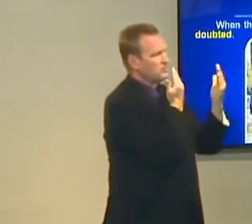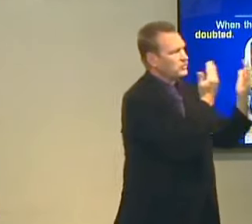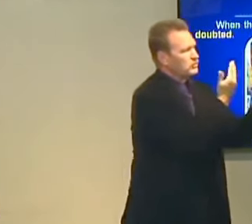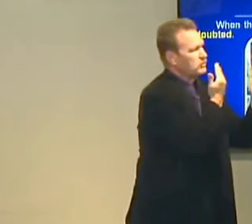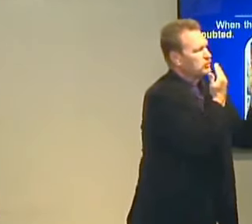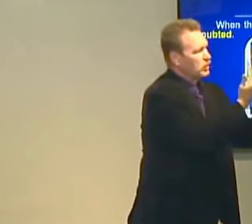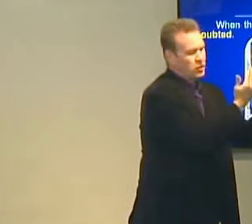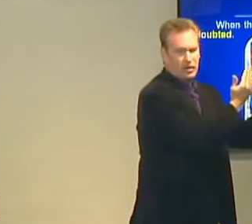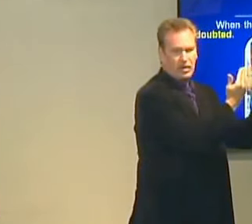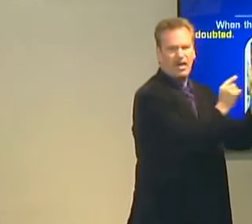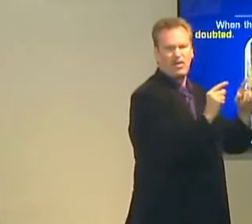They thanked Him.